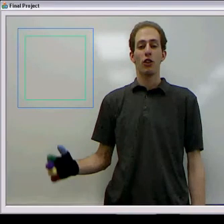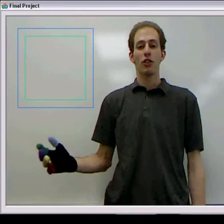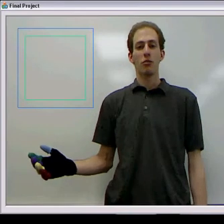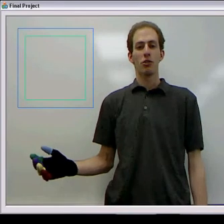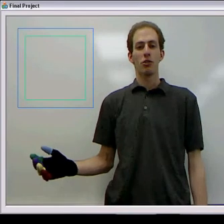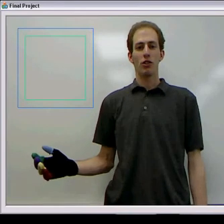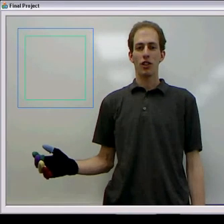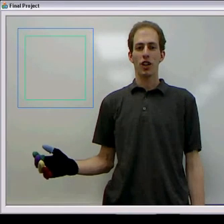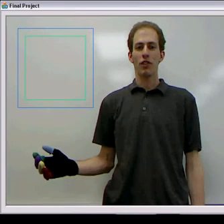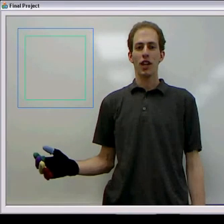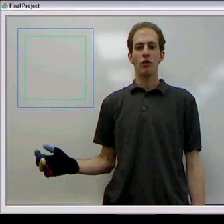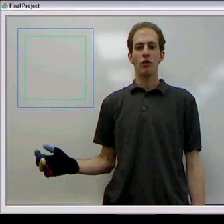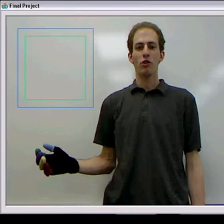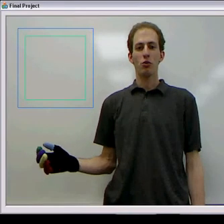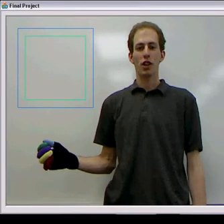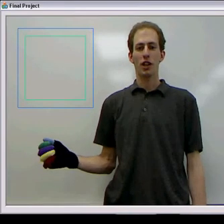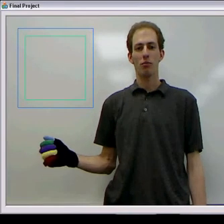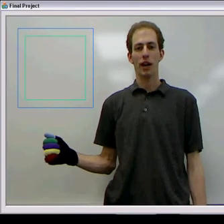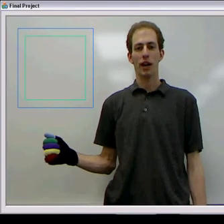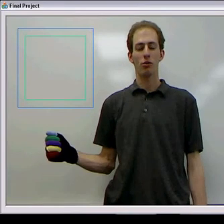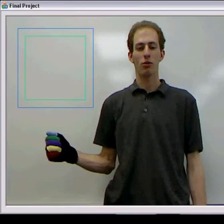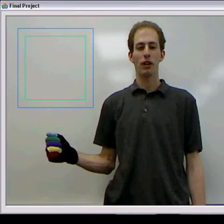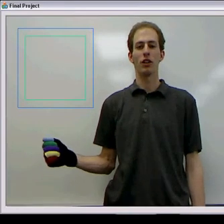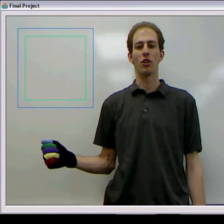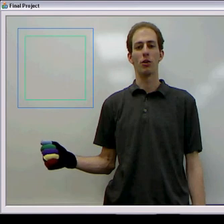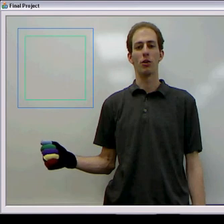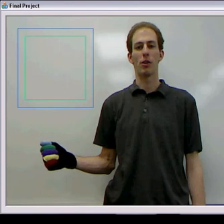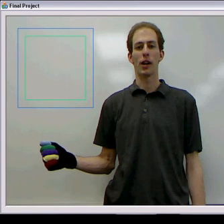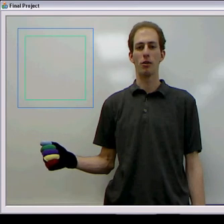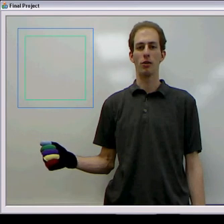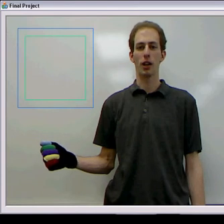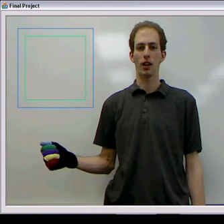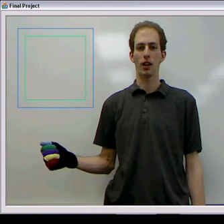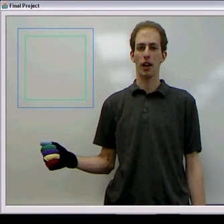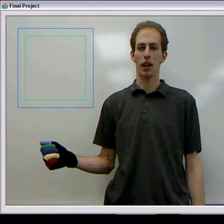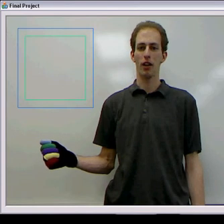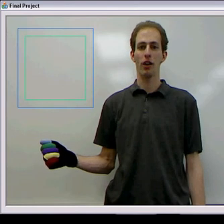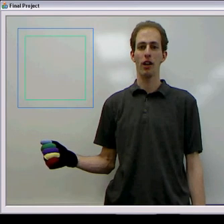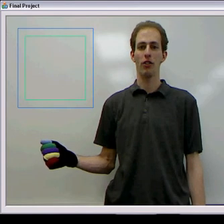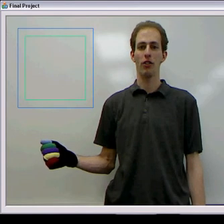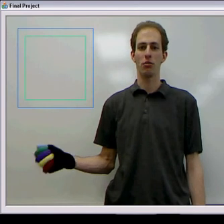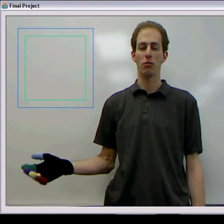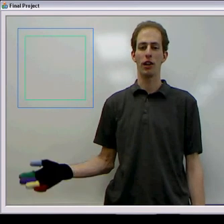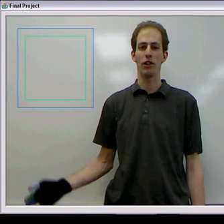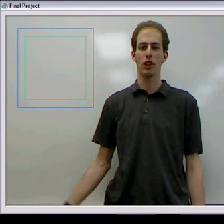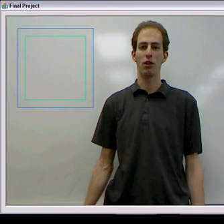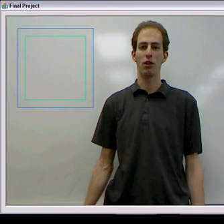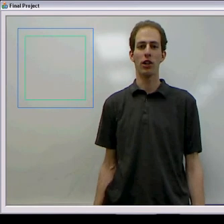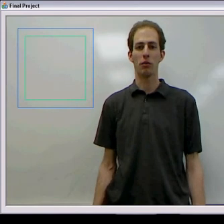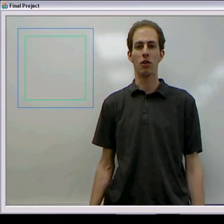This is a demonstration of a visual password recognition program developed for a semester project here at Brigham Young